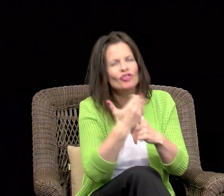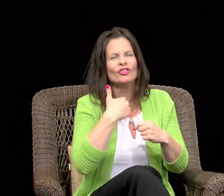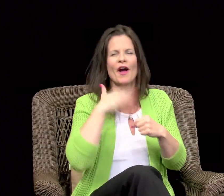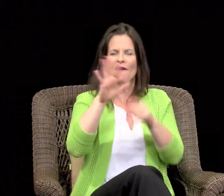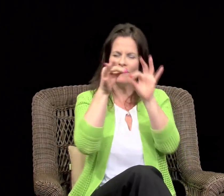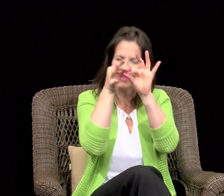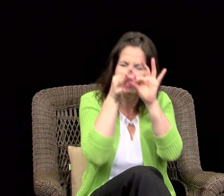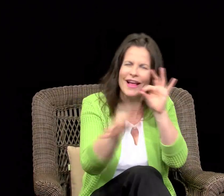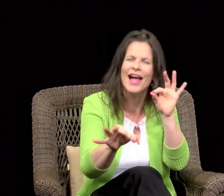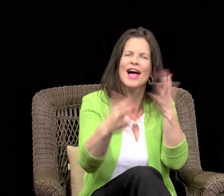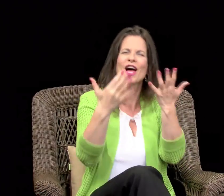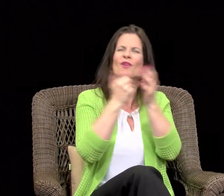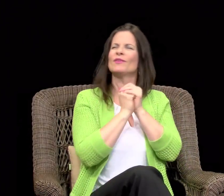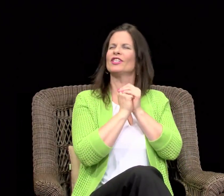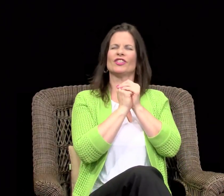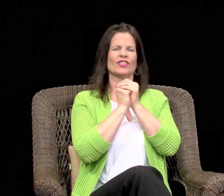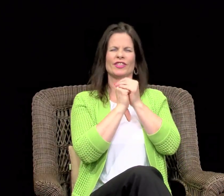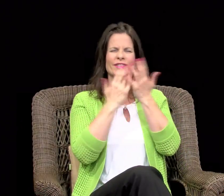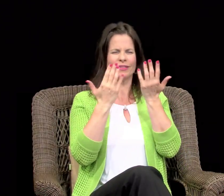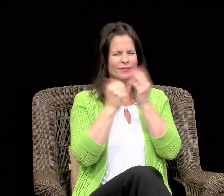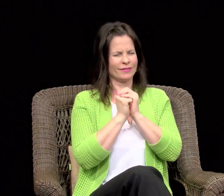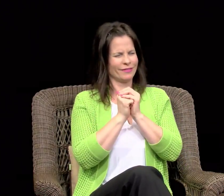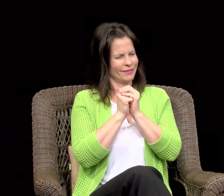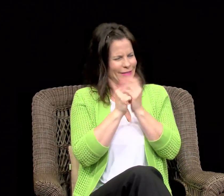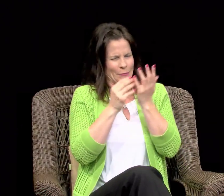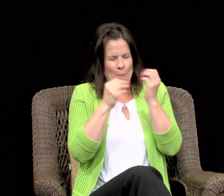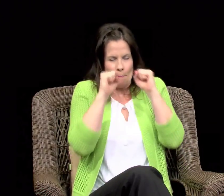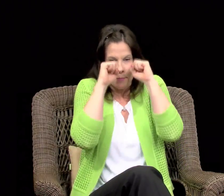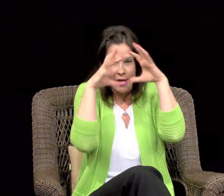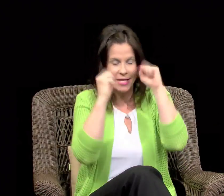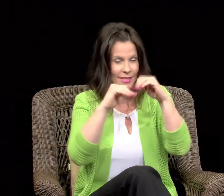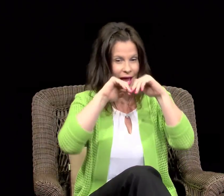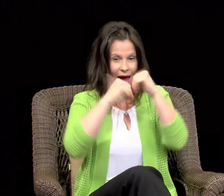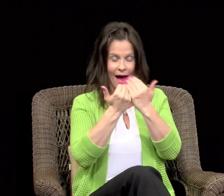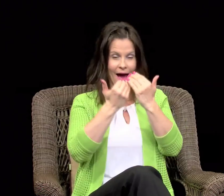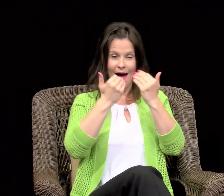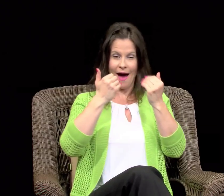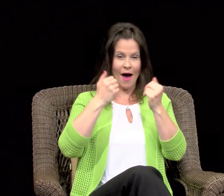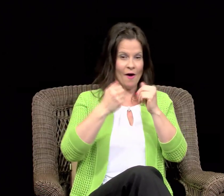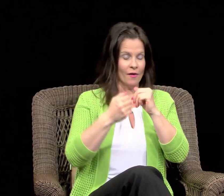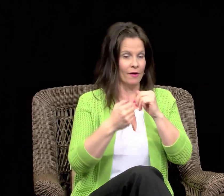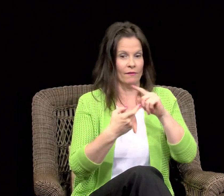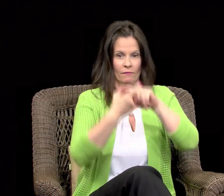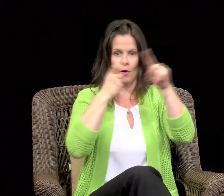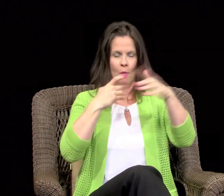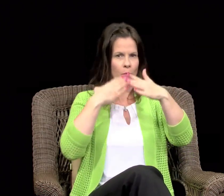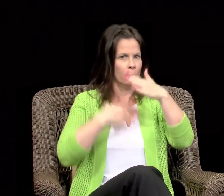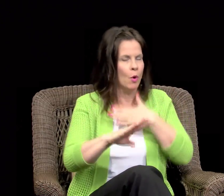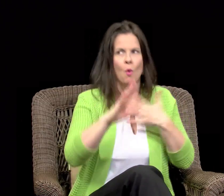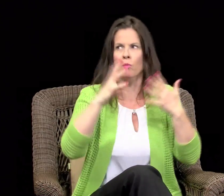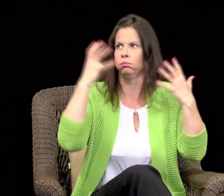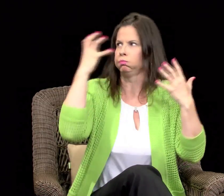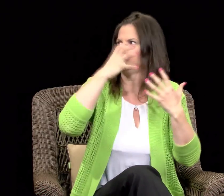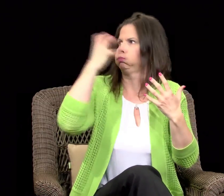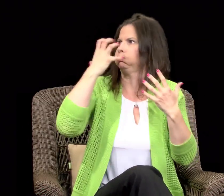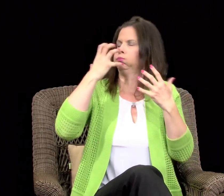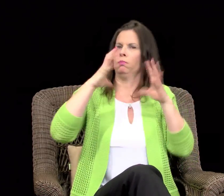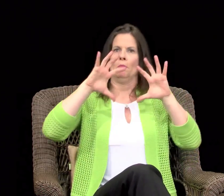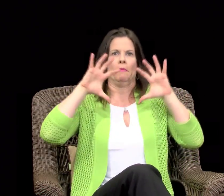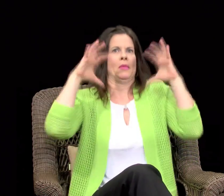They have their own lives, their own culture, their own language. It's really amazing how people come